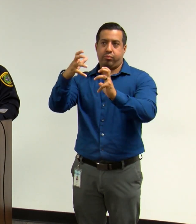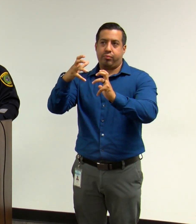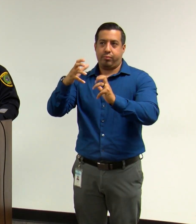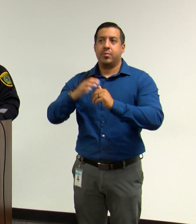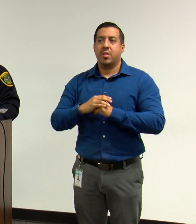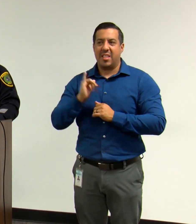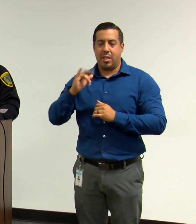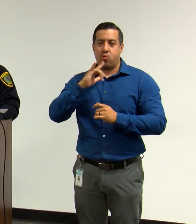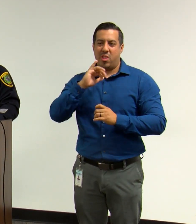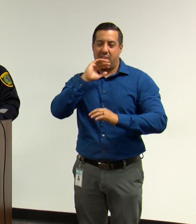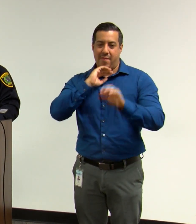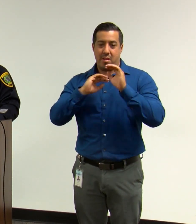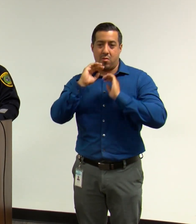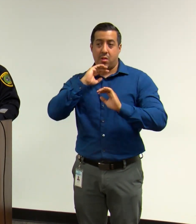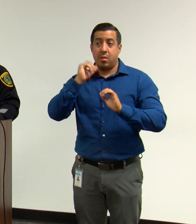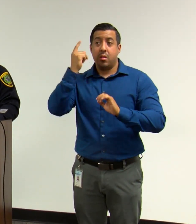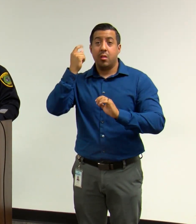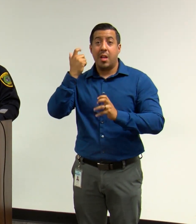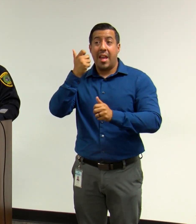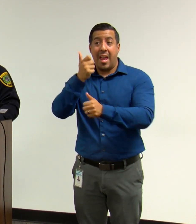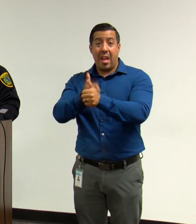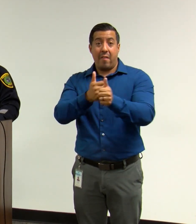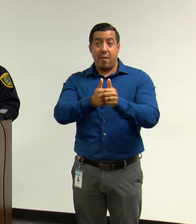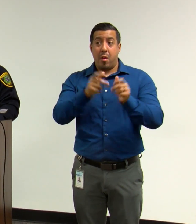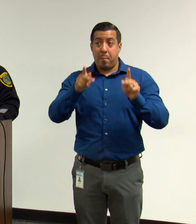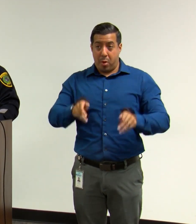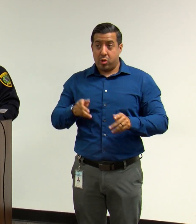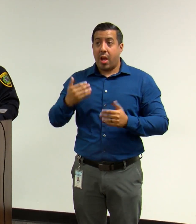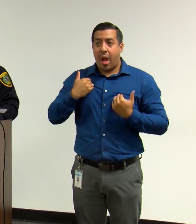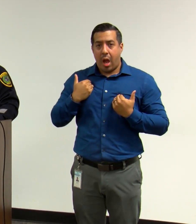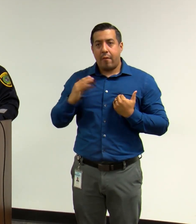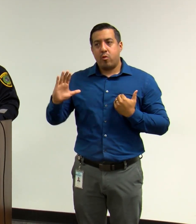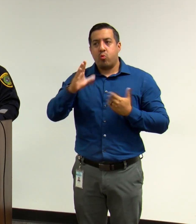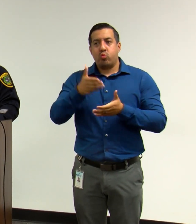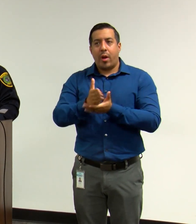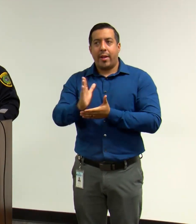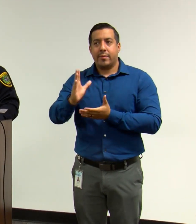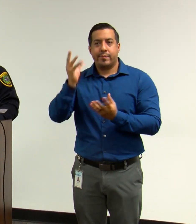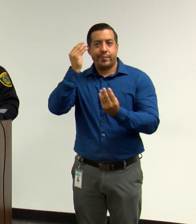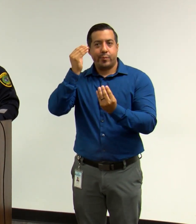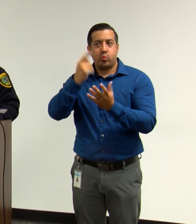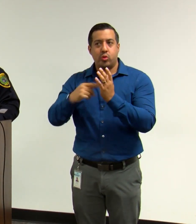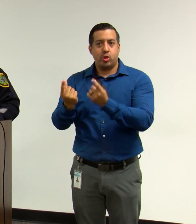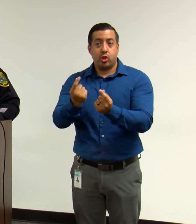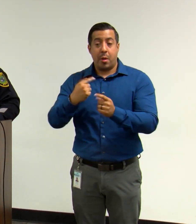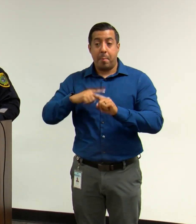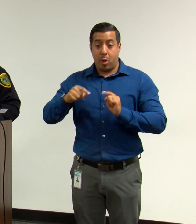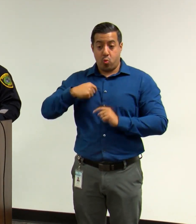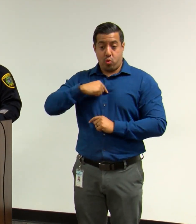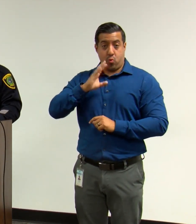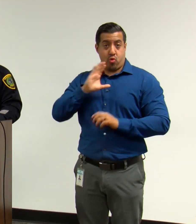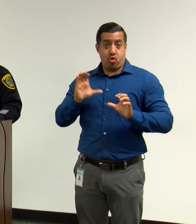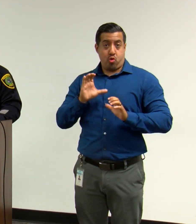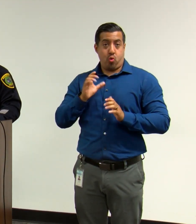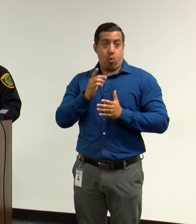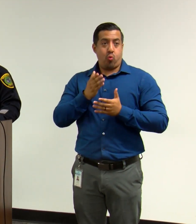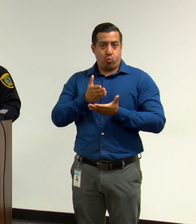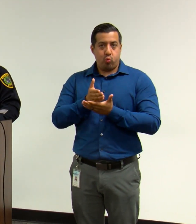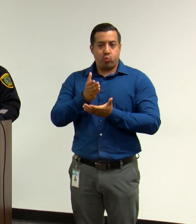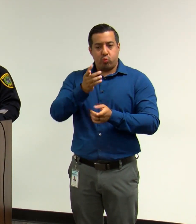frustrates me. But every person has the right to think what they want to. But we're going to do the right thing in Houston up under the